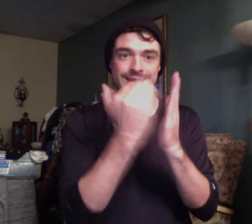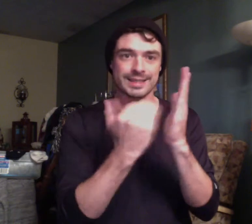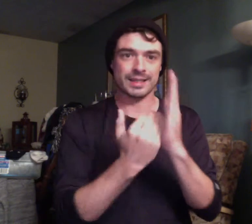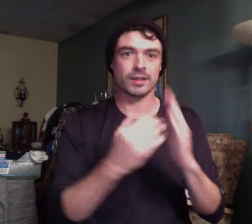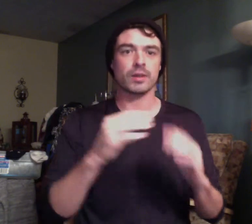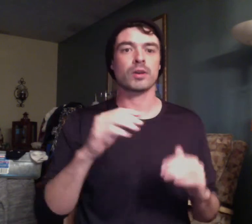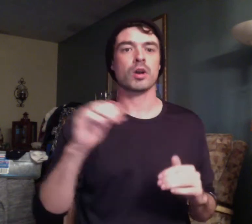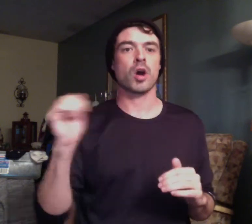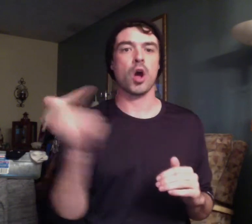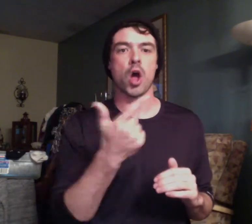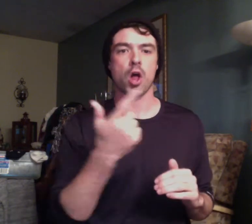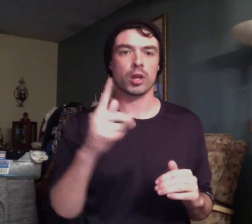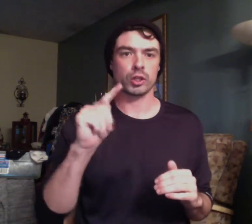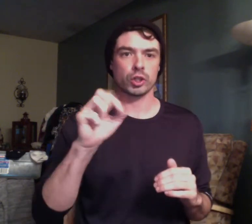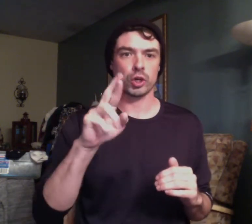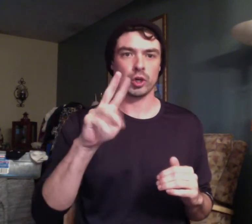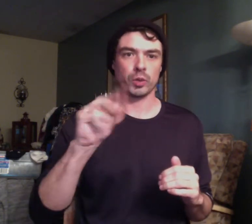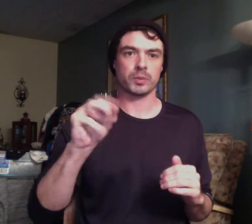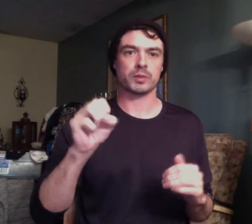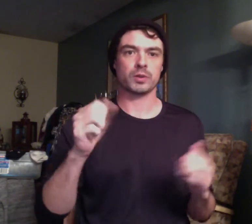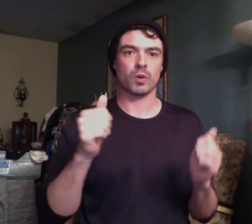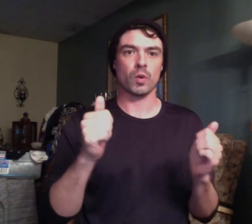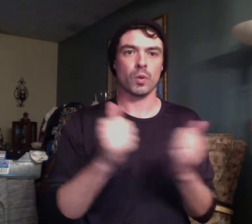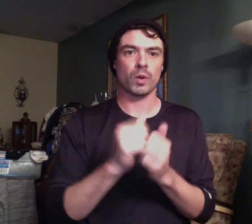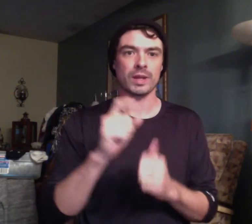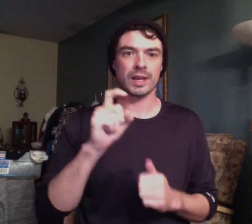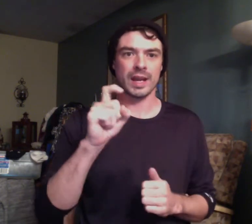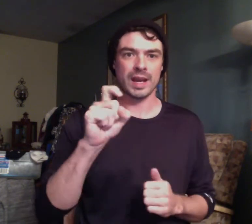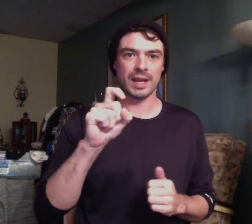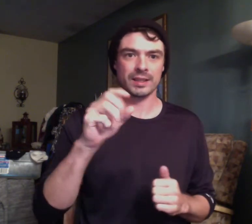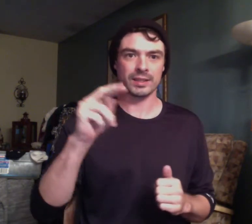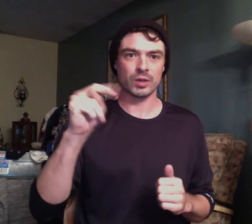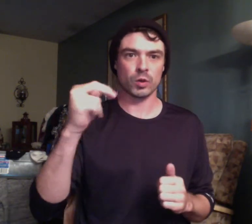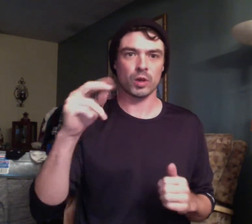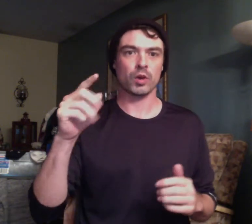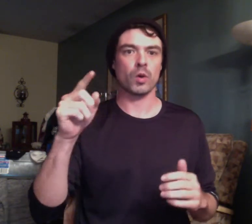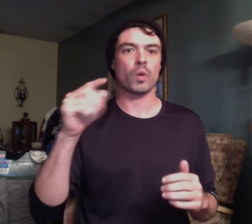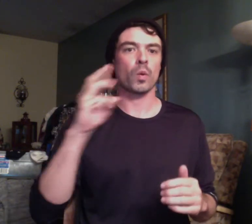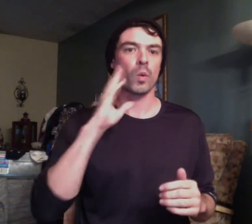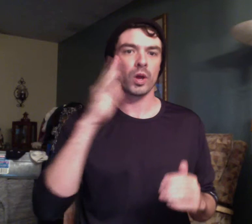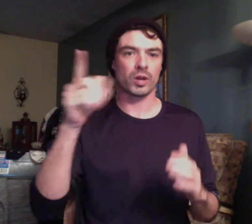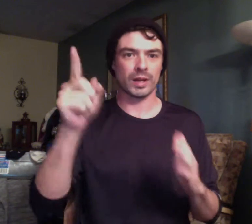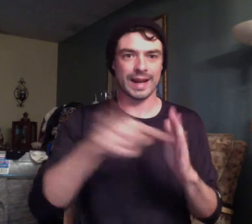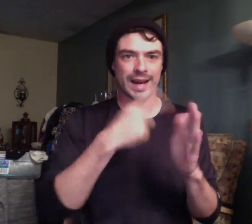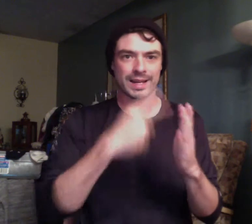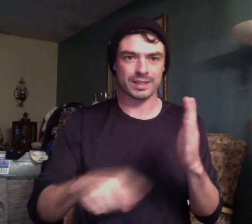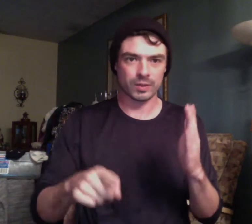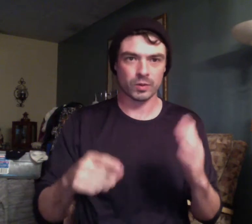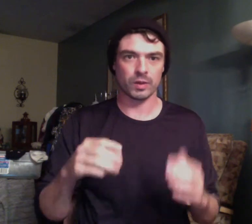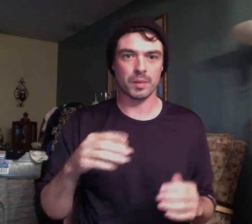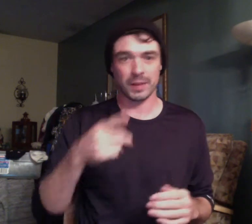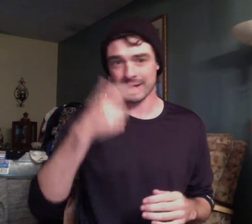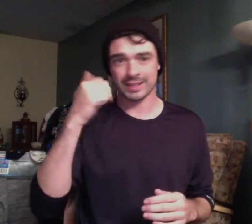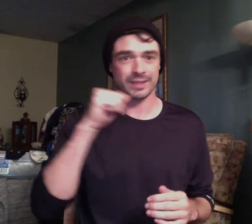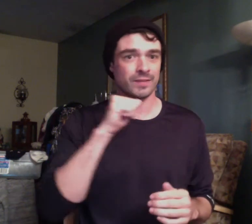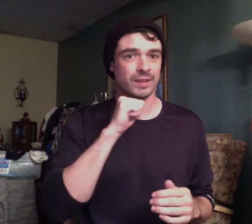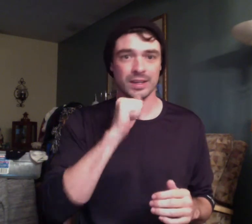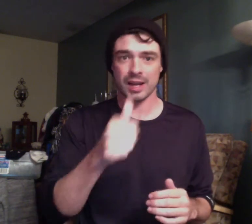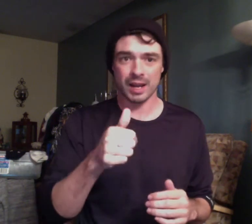the terms with the x squareds will cancel away. Because if they don't, you don't have a